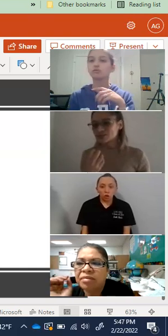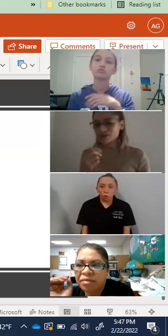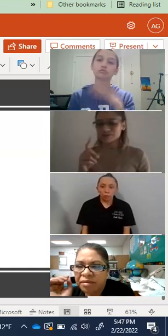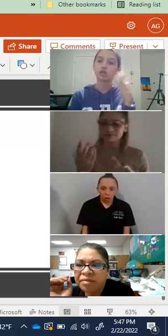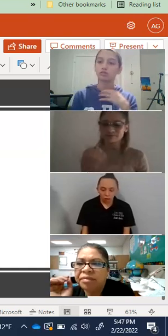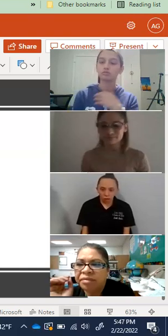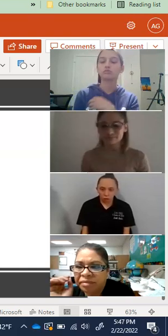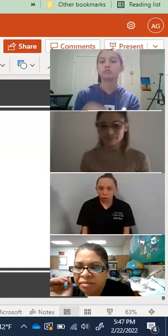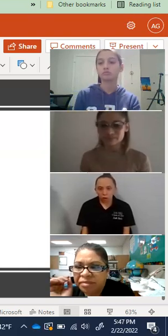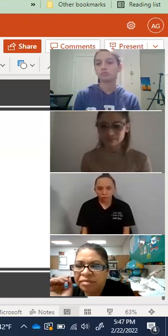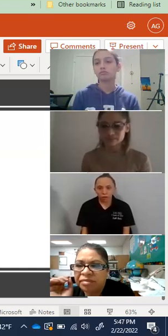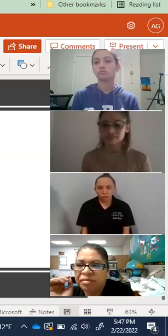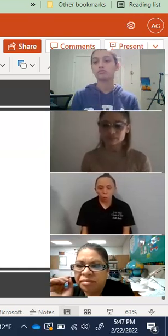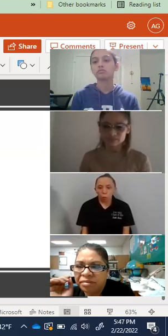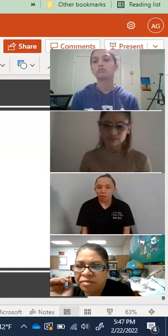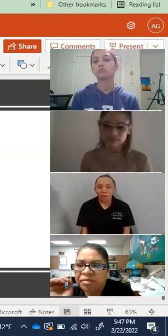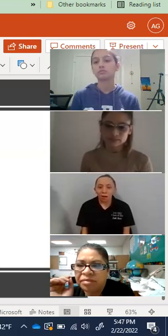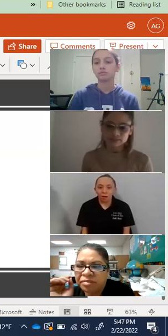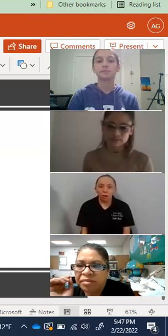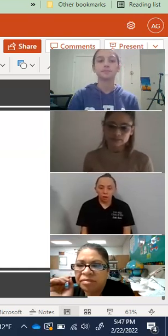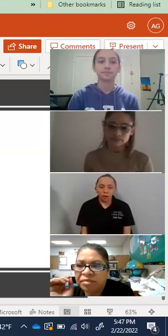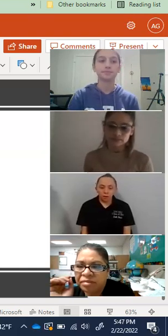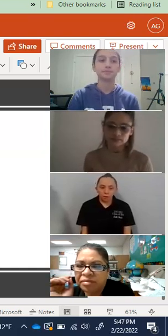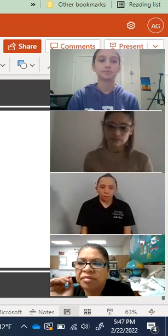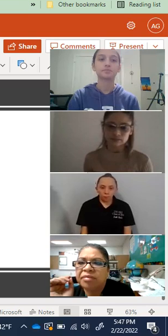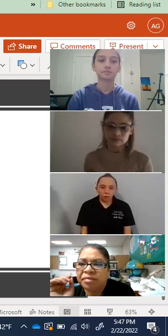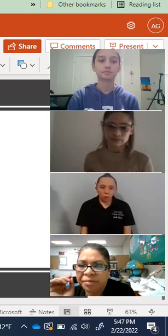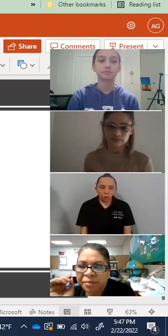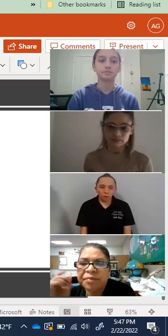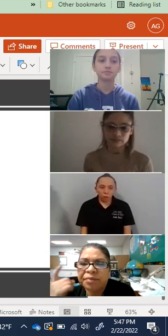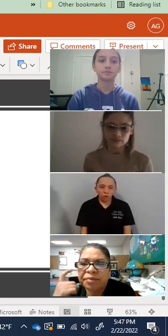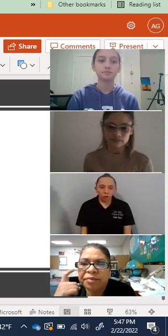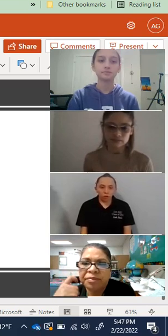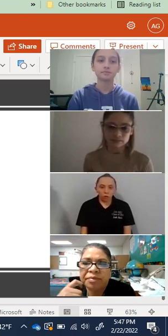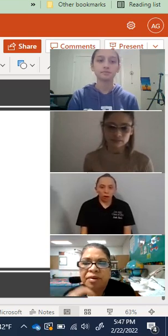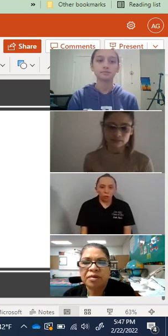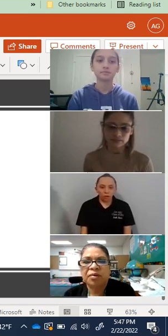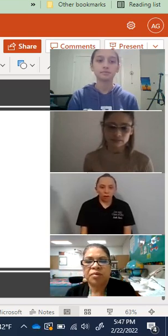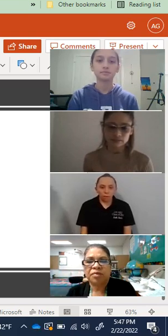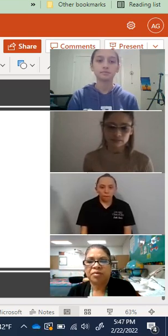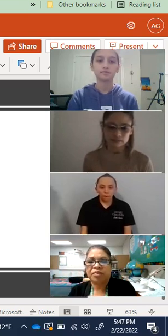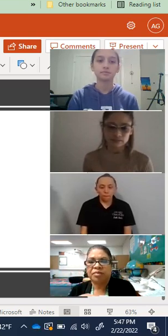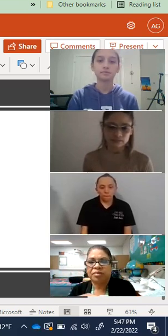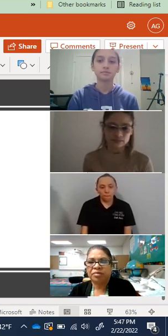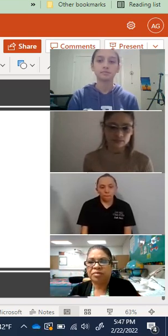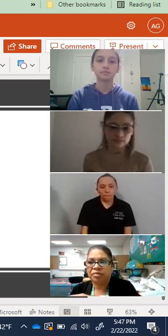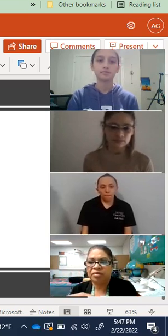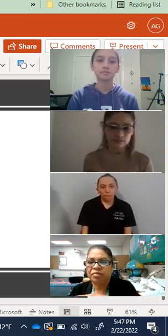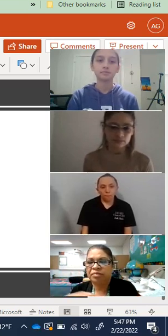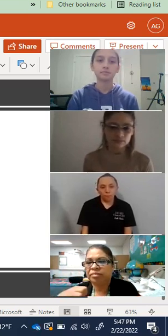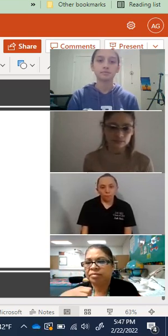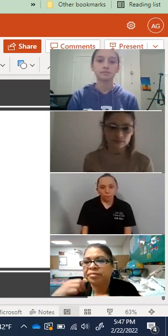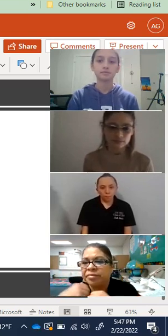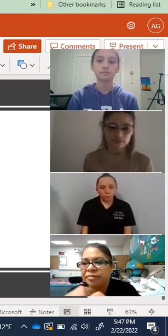it humongous all across your face? Is it one line? Those factor into how you sign it.